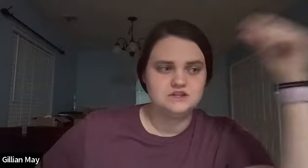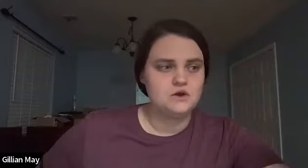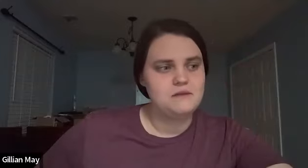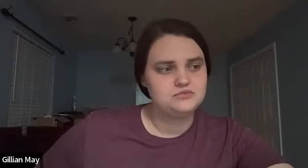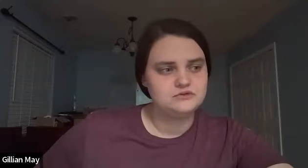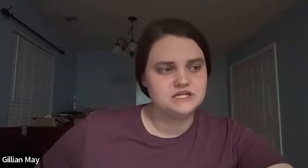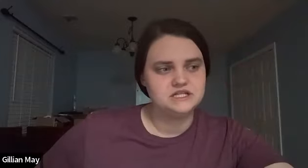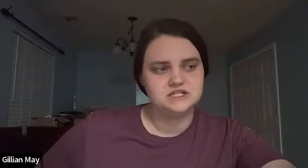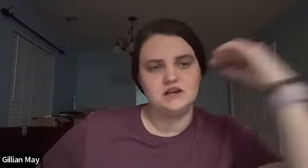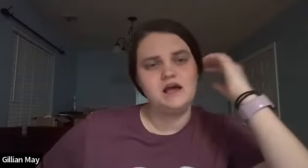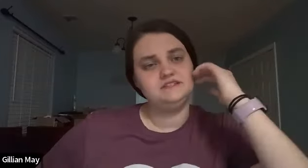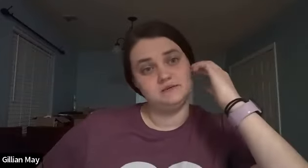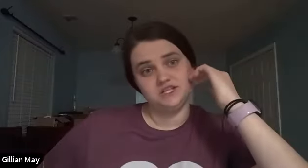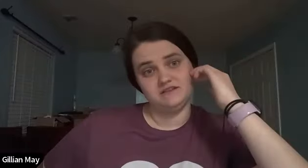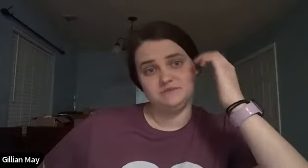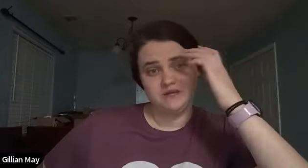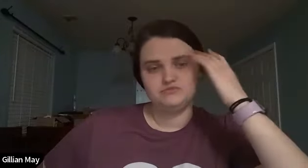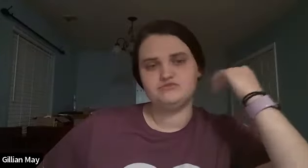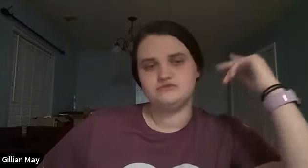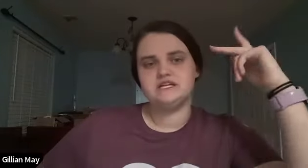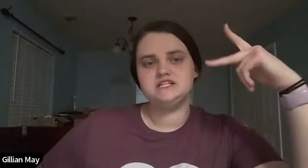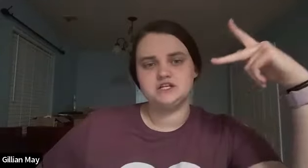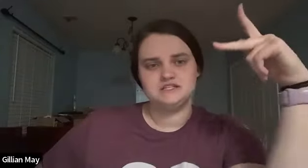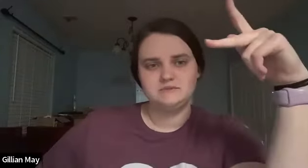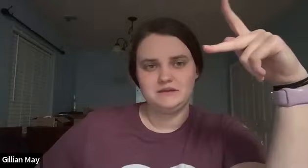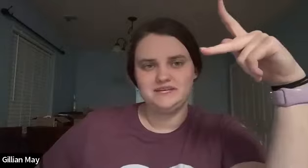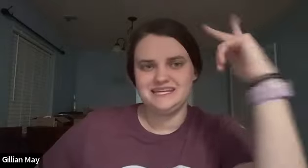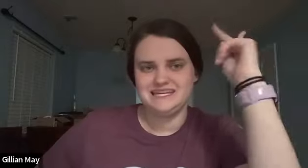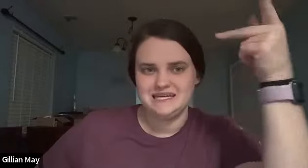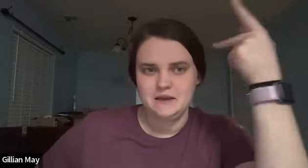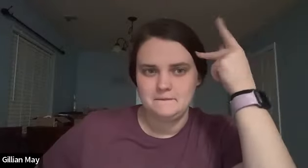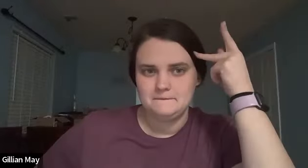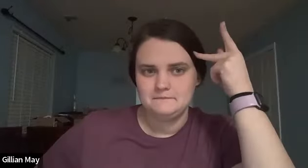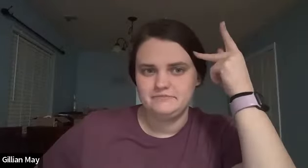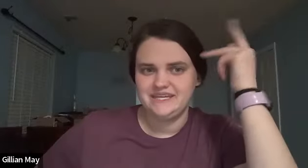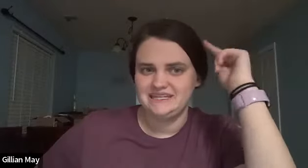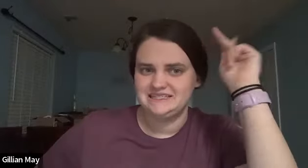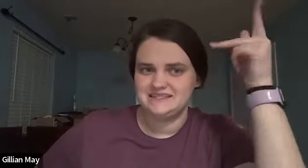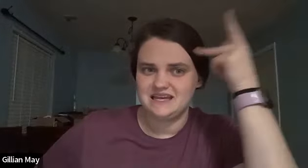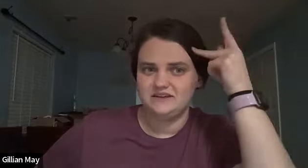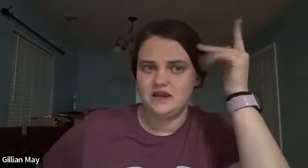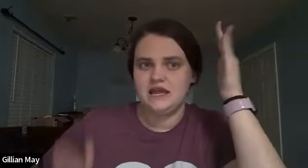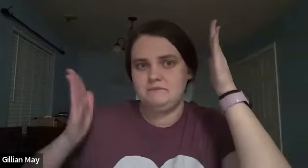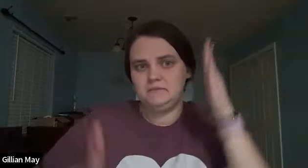So I'm pretty sure, I'll have to double check this, but I'm pretty sure it's going to be a P to the side of your head.